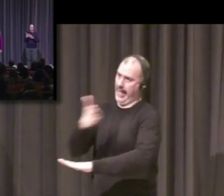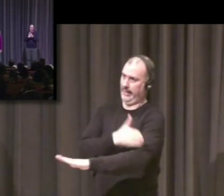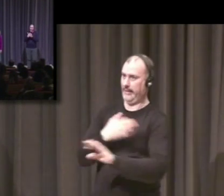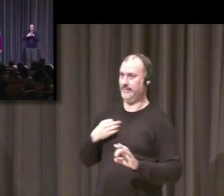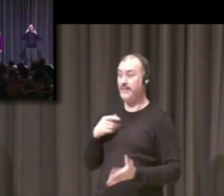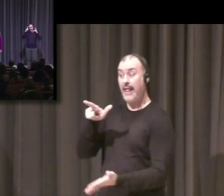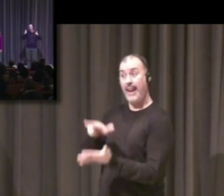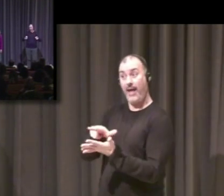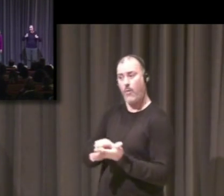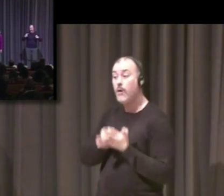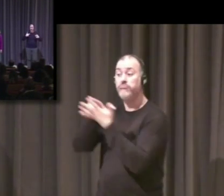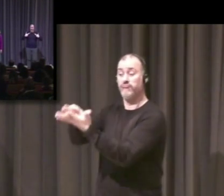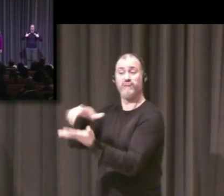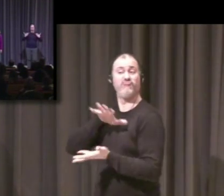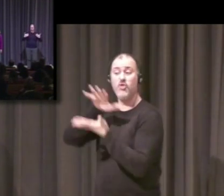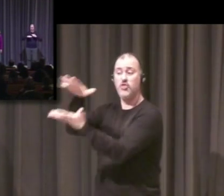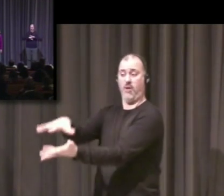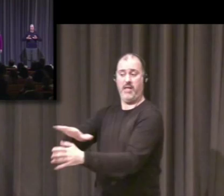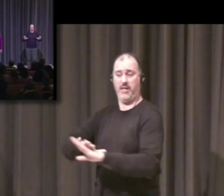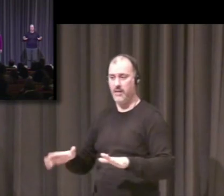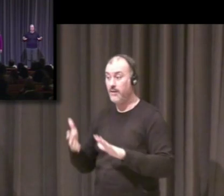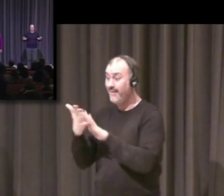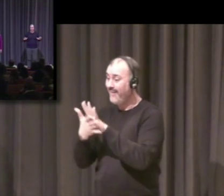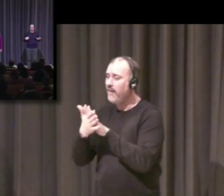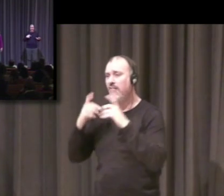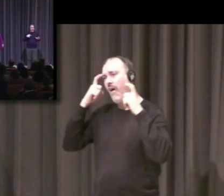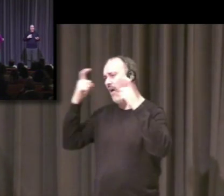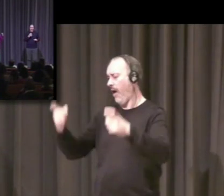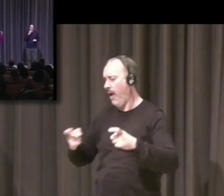Think how easily you talk to your friends.